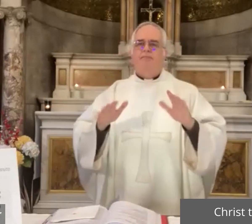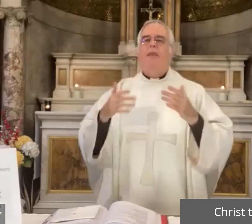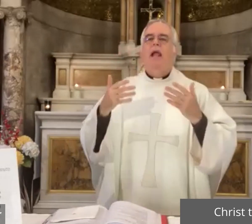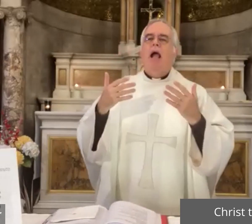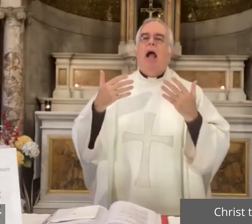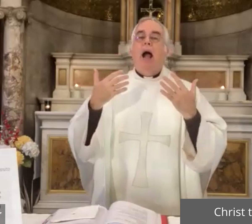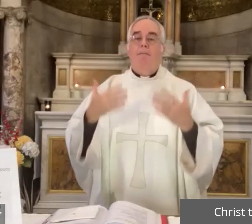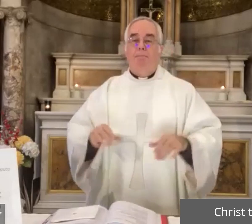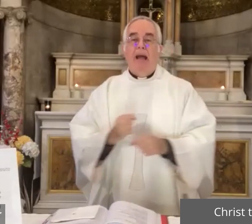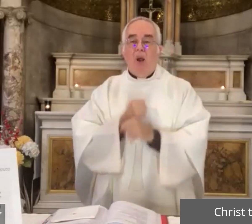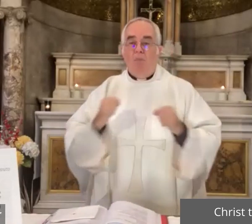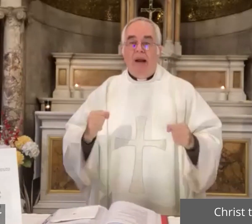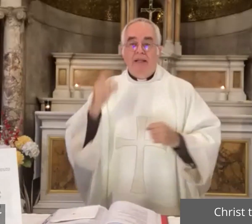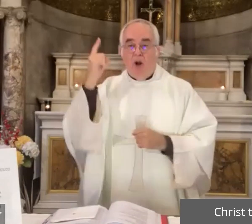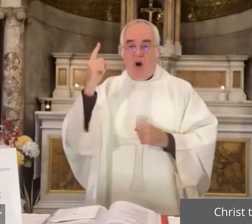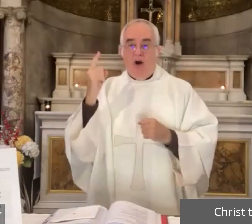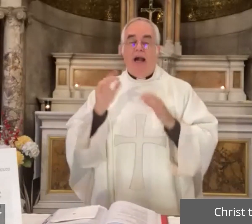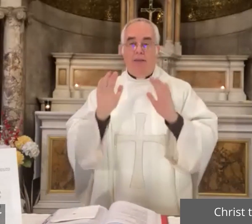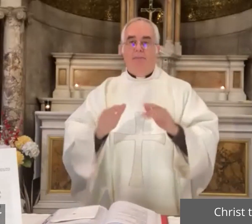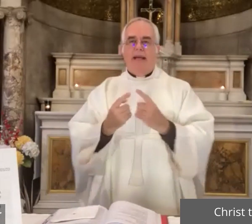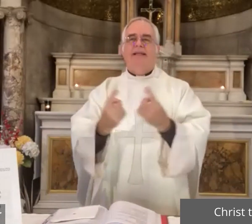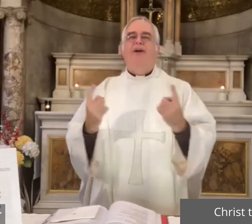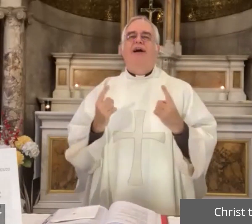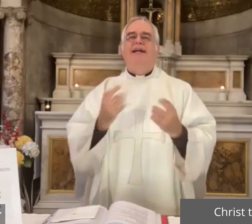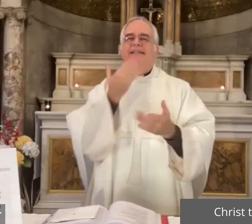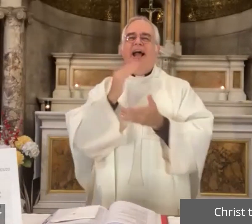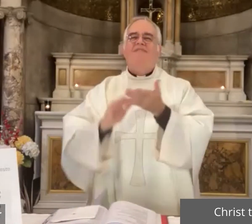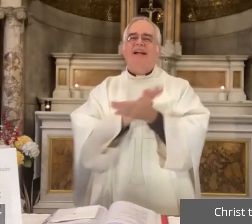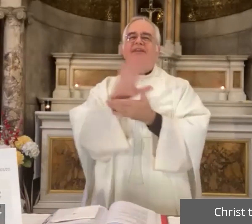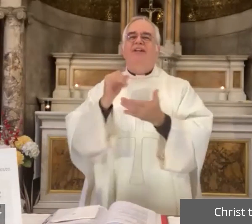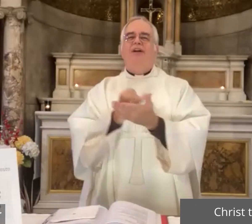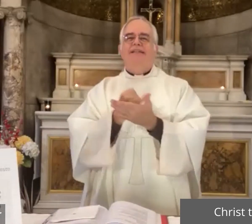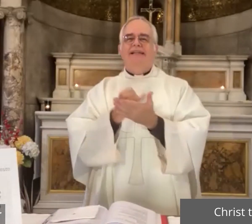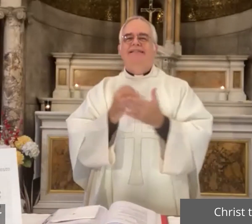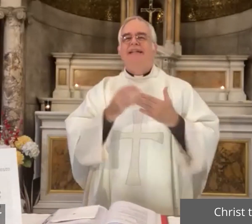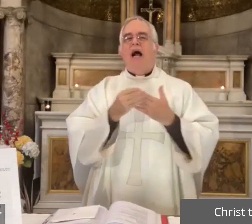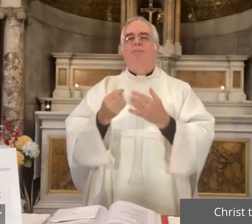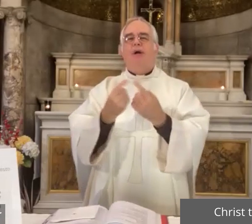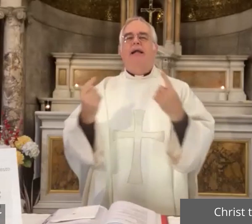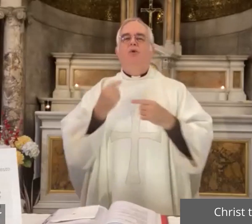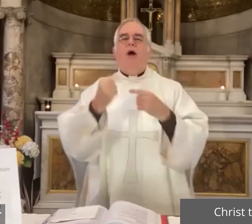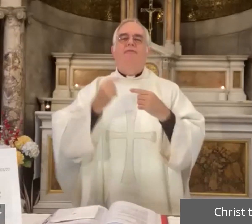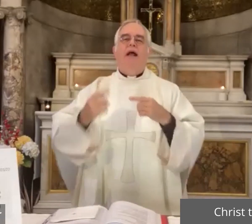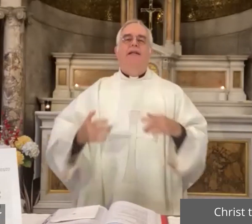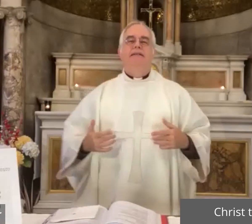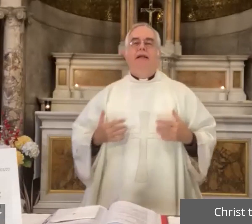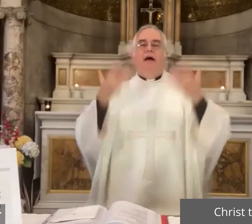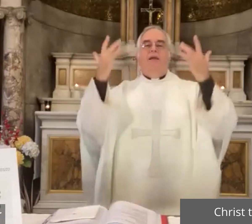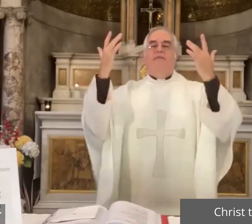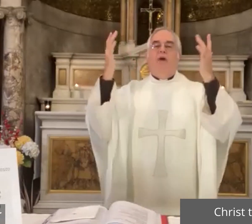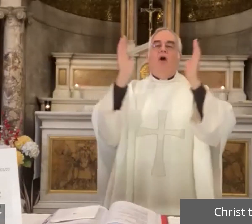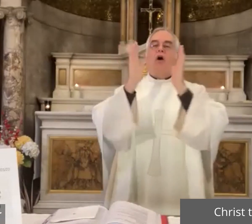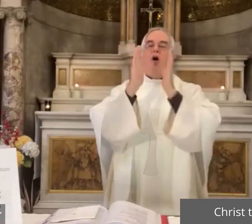have mercy. And may Almighty God have mercy on us, forgive us our sins, and bring us to